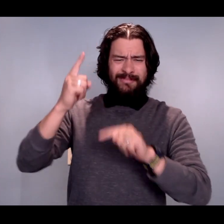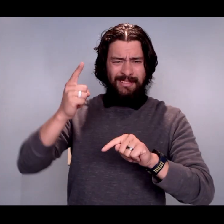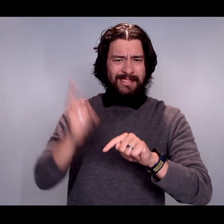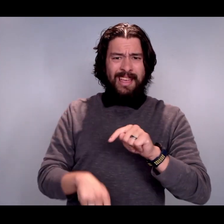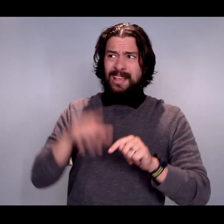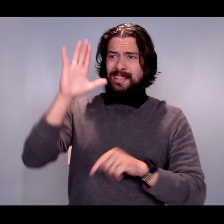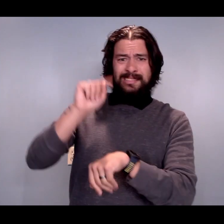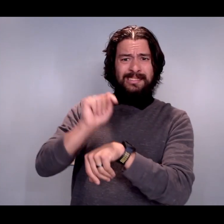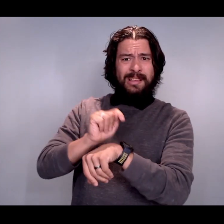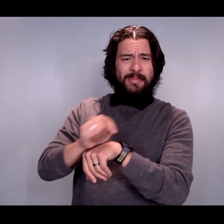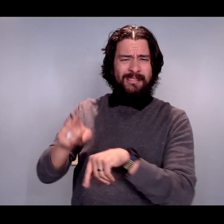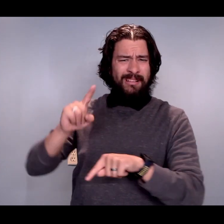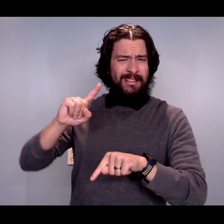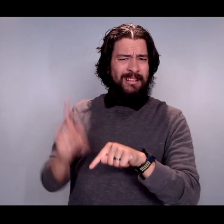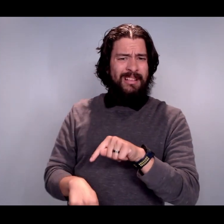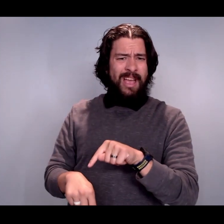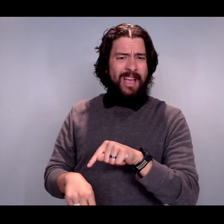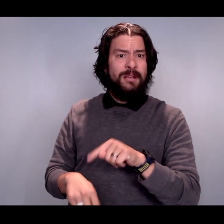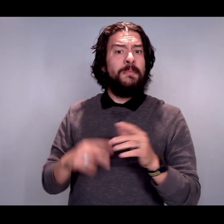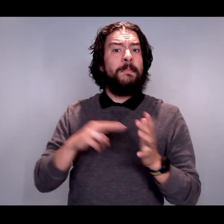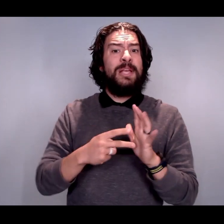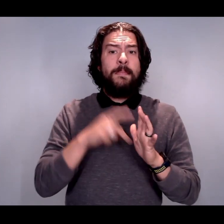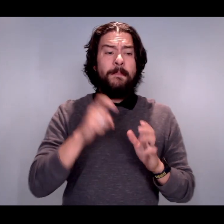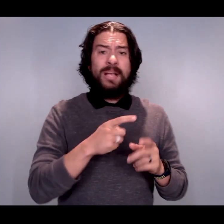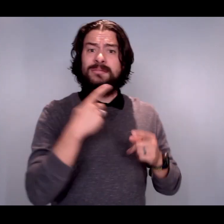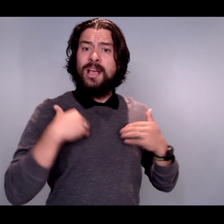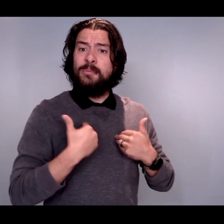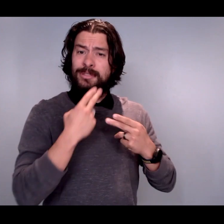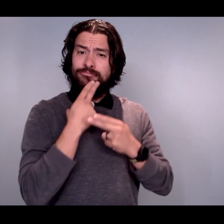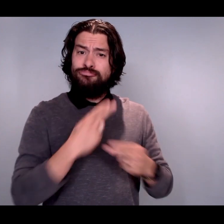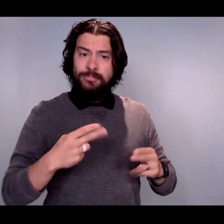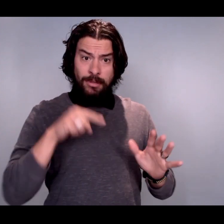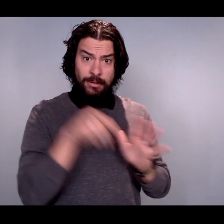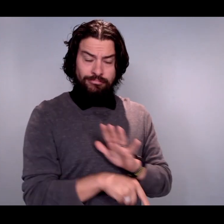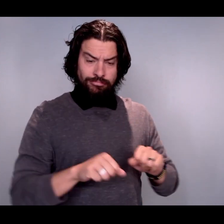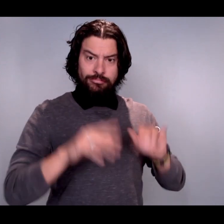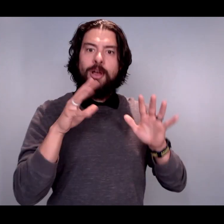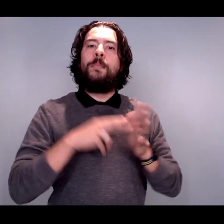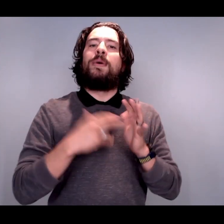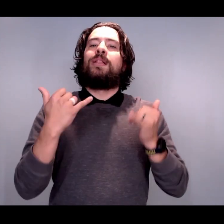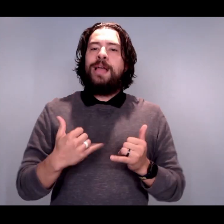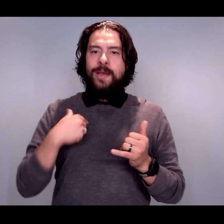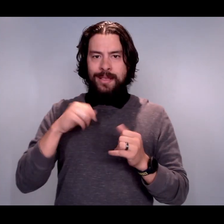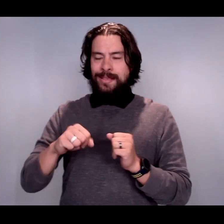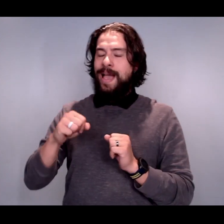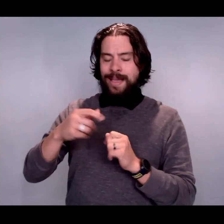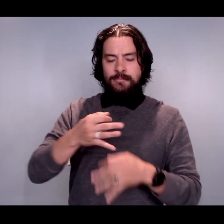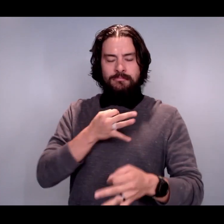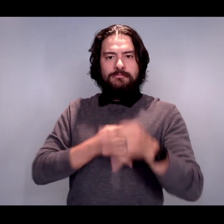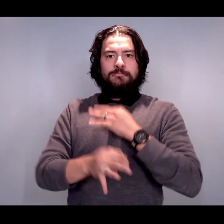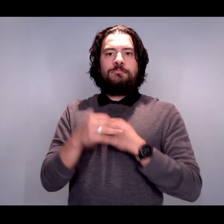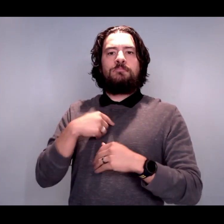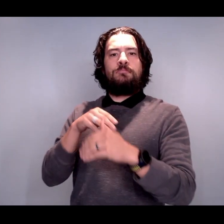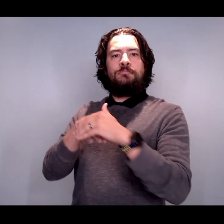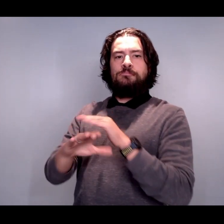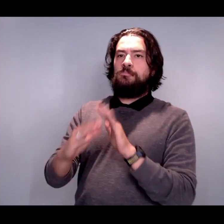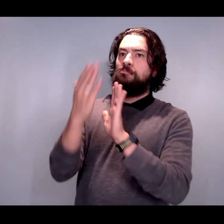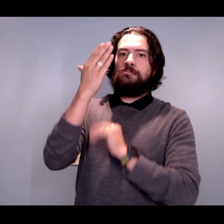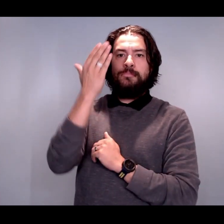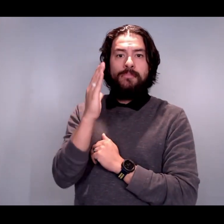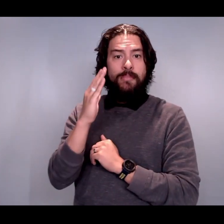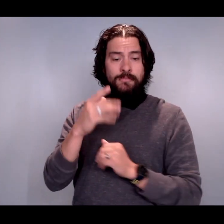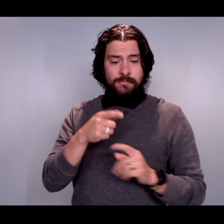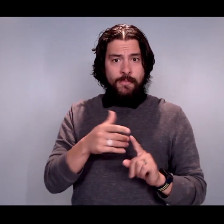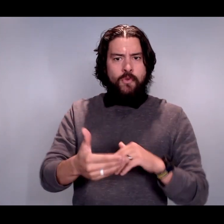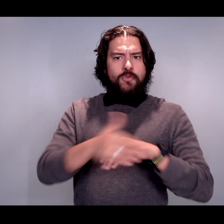God's presence in the heavenly temple, a blameless animal that was offered could go up in your place, covering for your failures so you